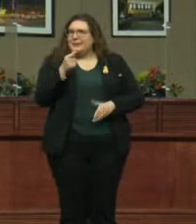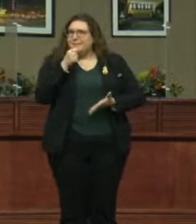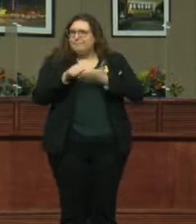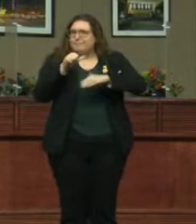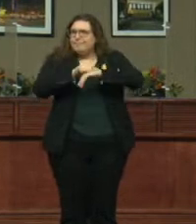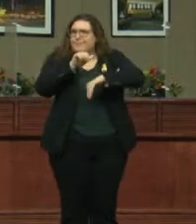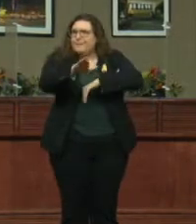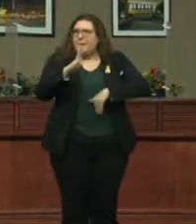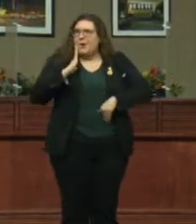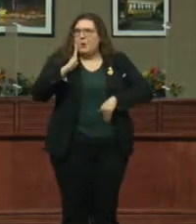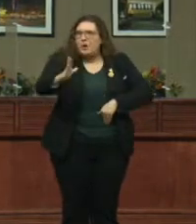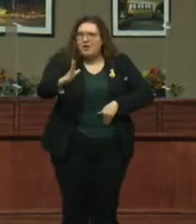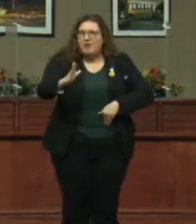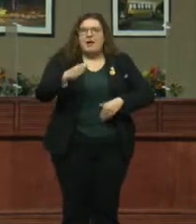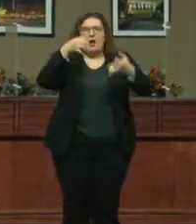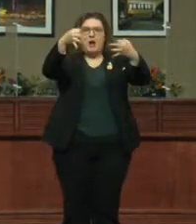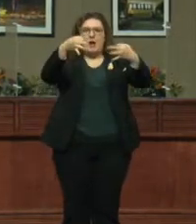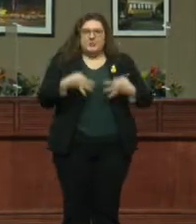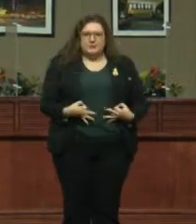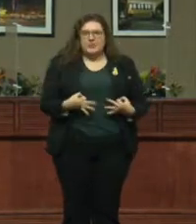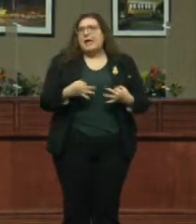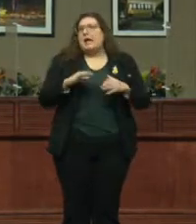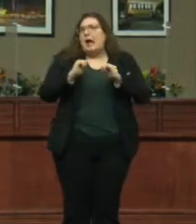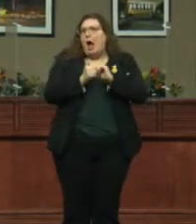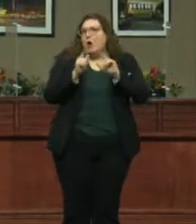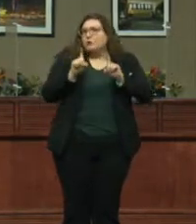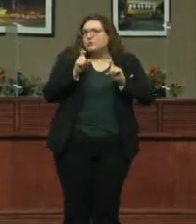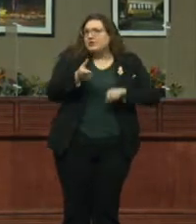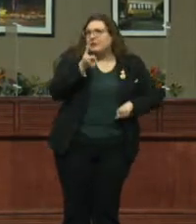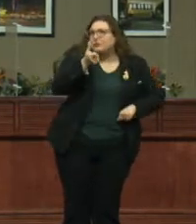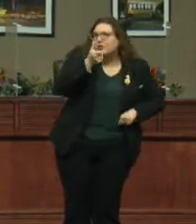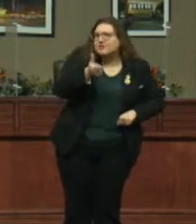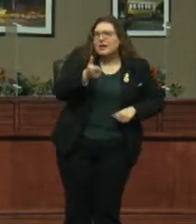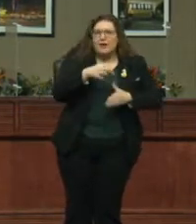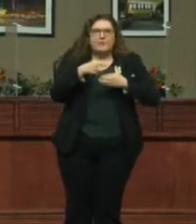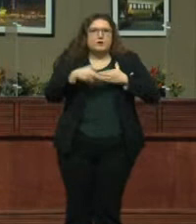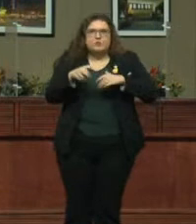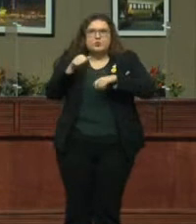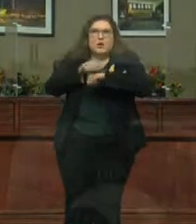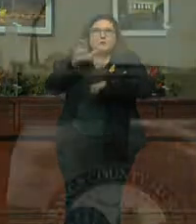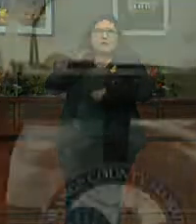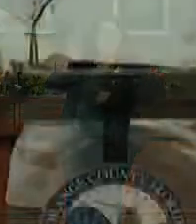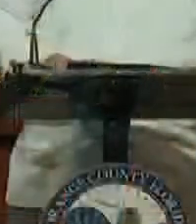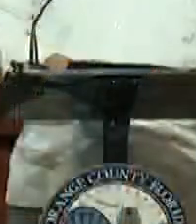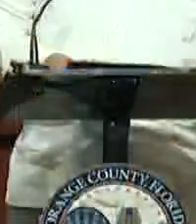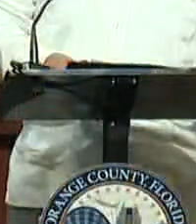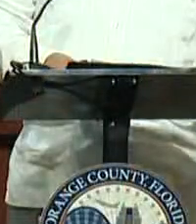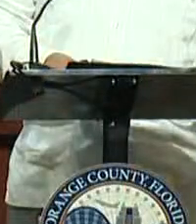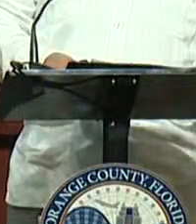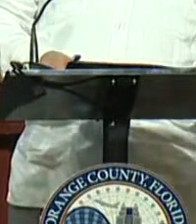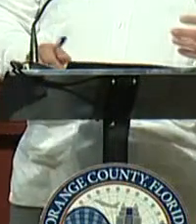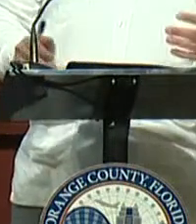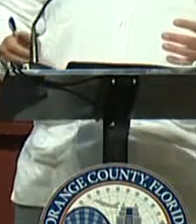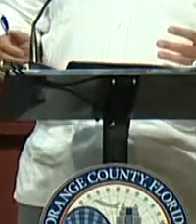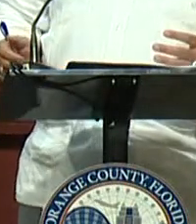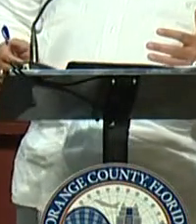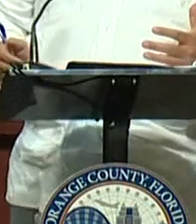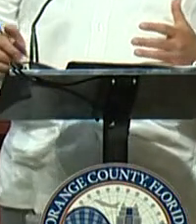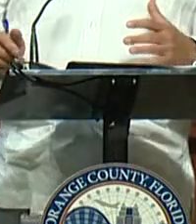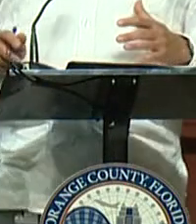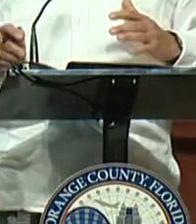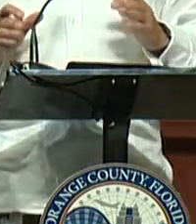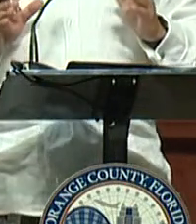information on how to conduct it and what to do depending on the results. Also, for